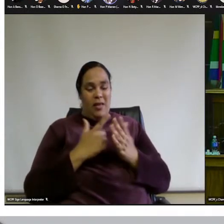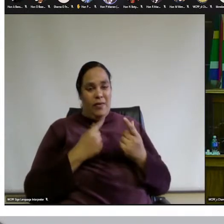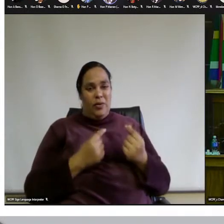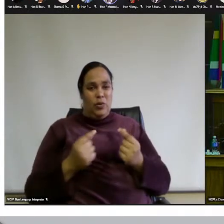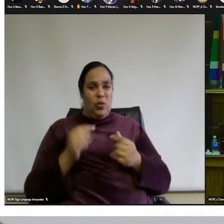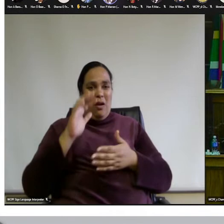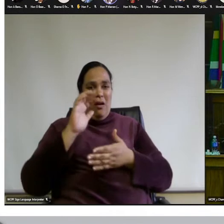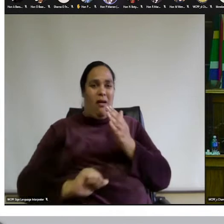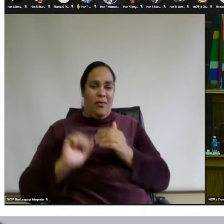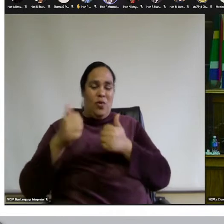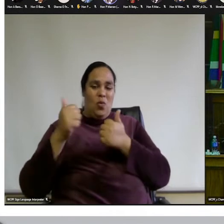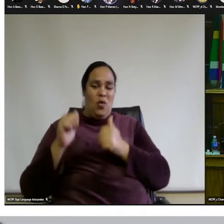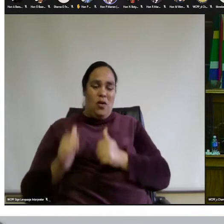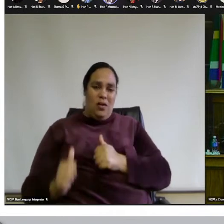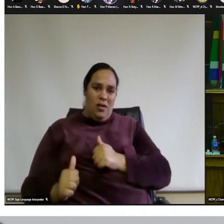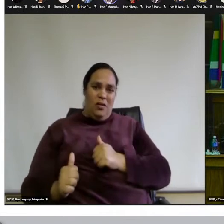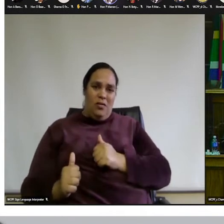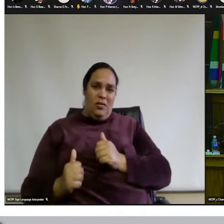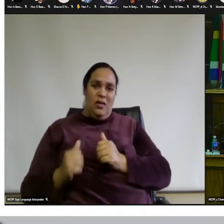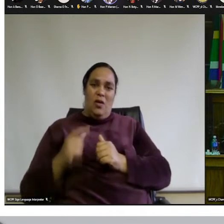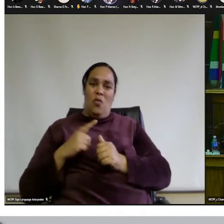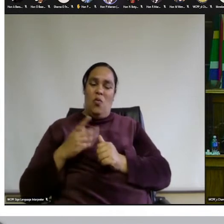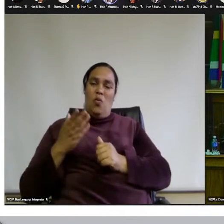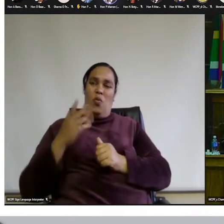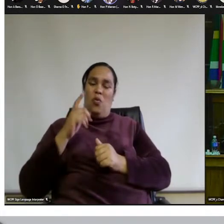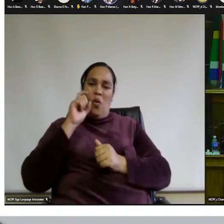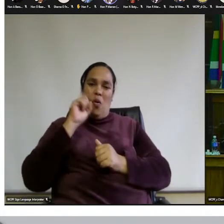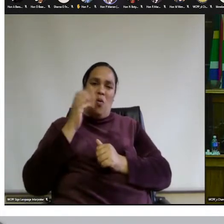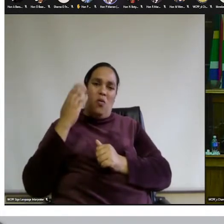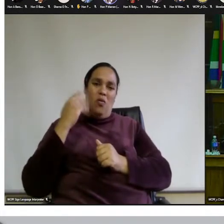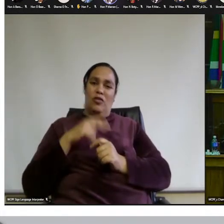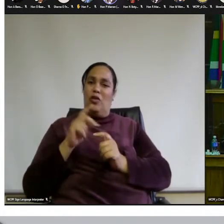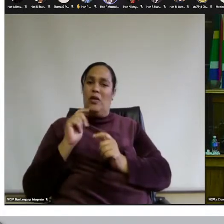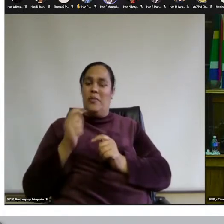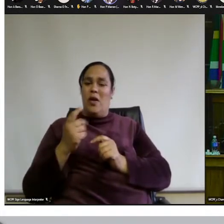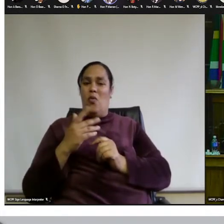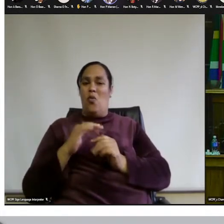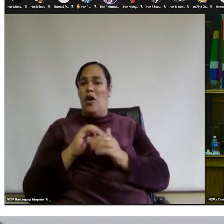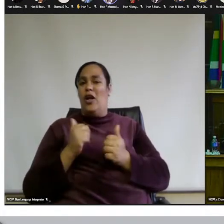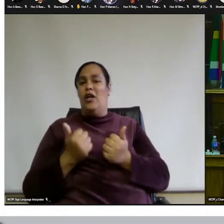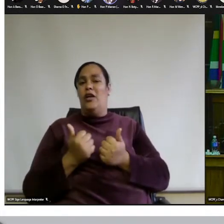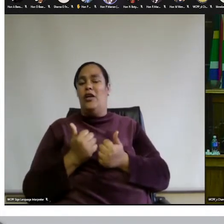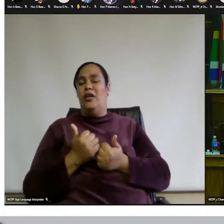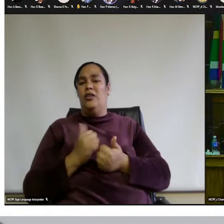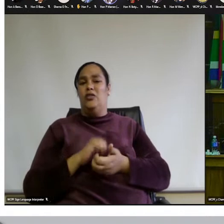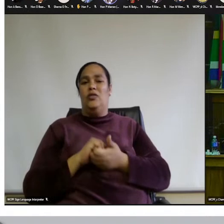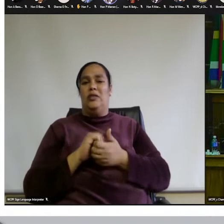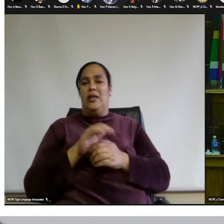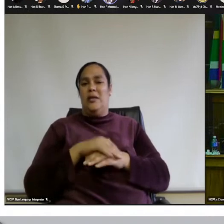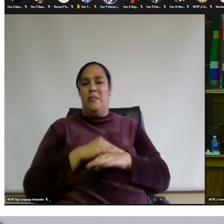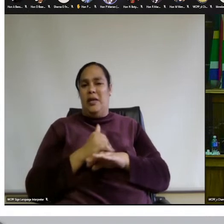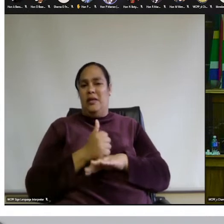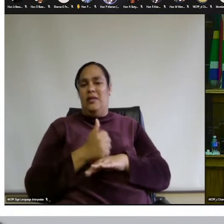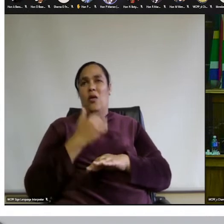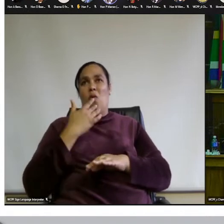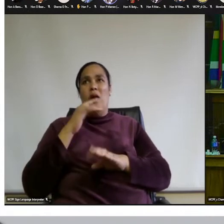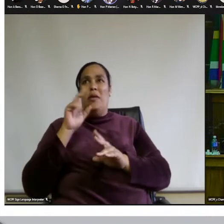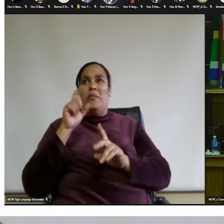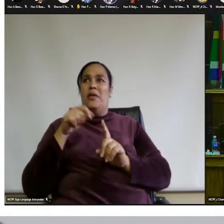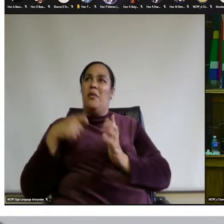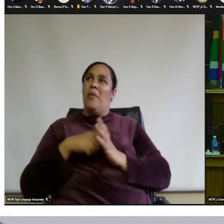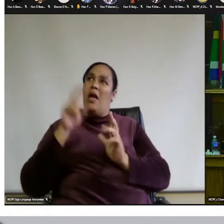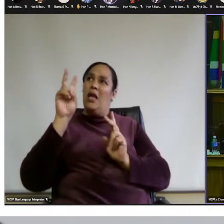deduct municipal accounts in arrears or in agency basis for any creditor first when residents buy electricity. I so